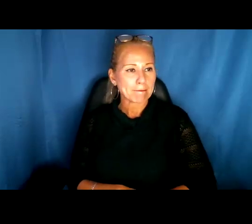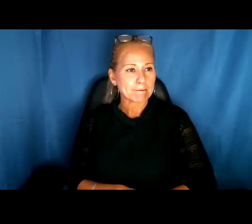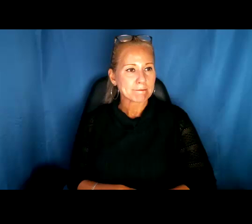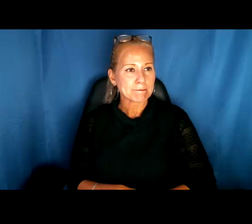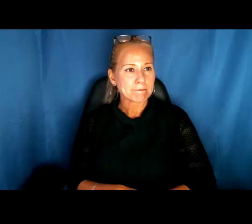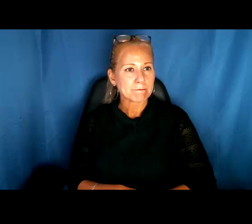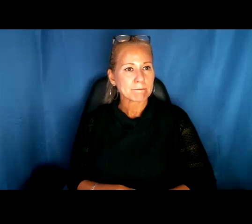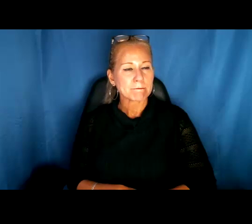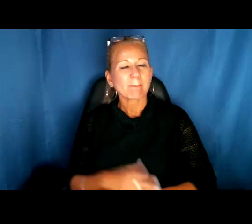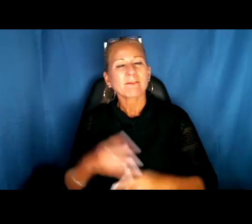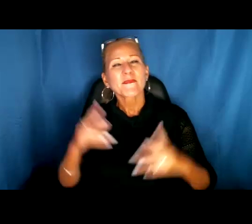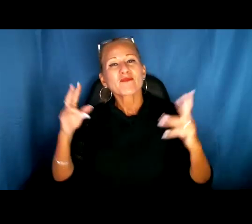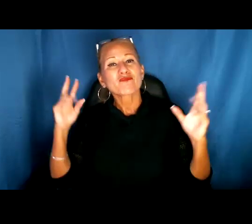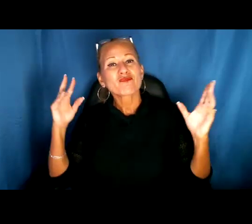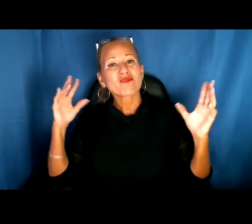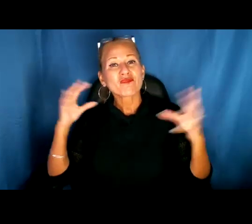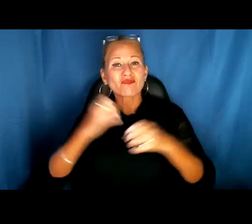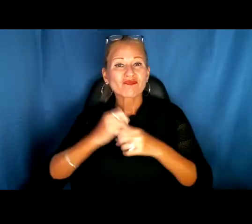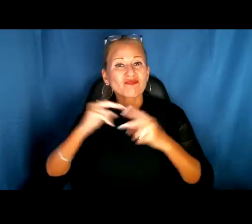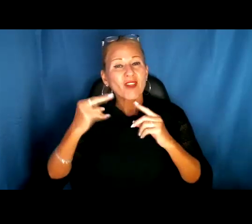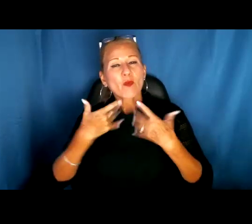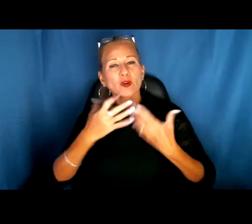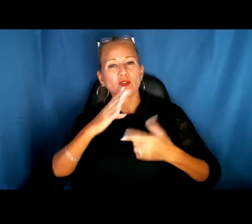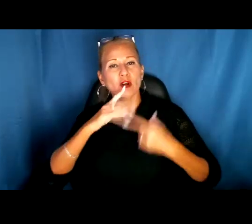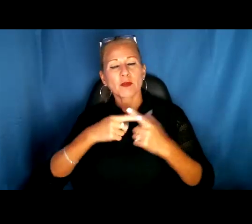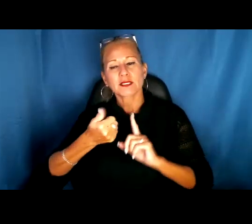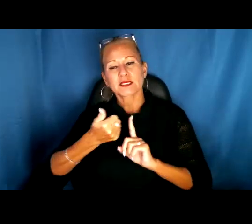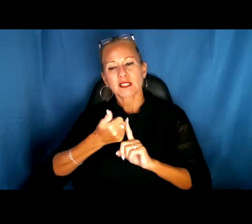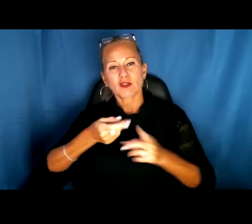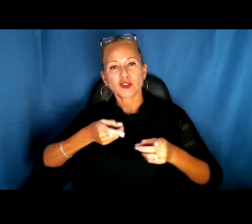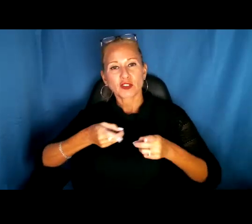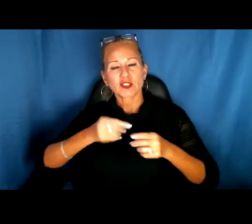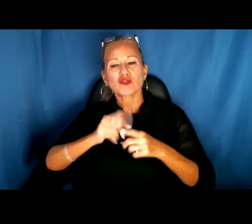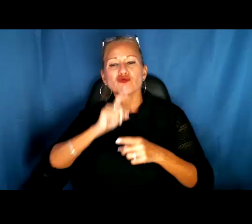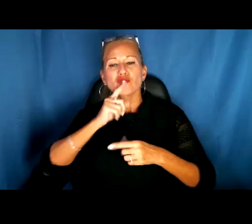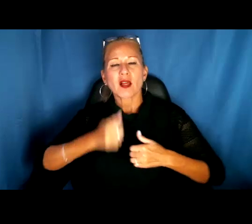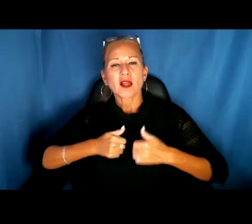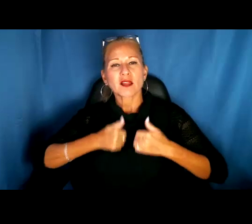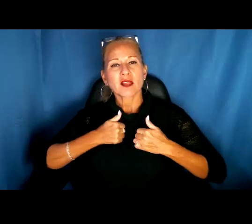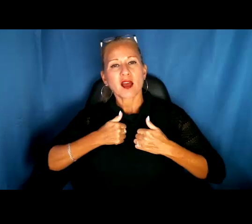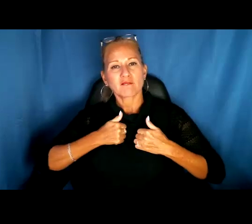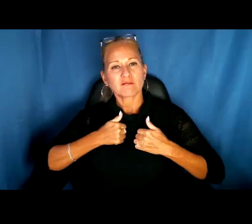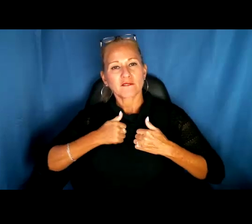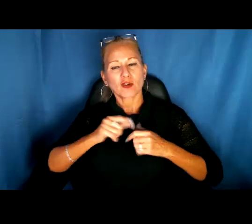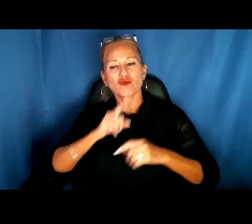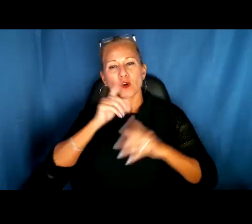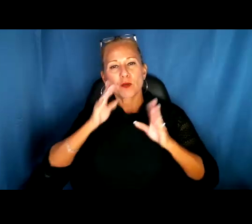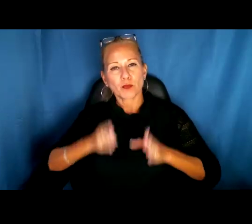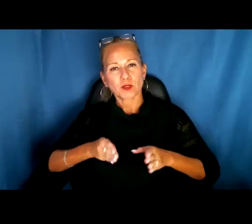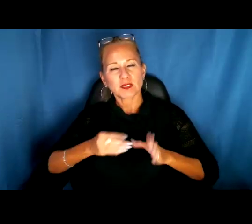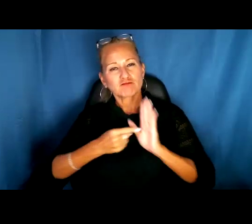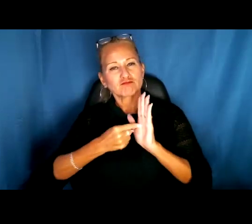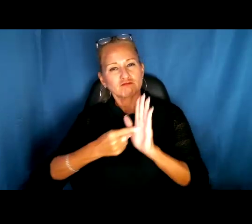So to put things into perspective, I genuinely really like to talk about self-direction in real life and a real person. So we're going to go through a